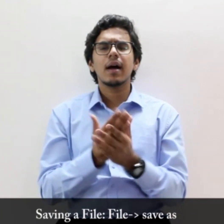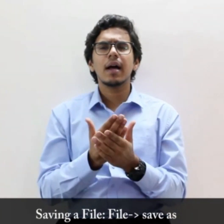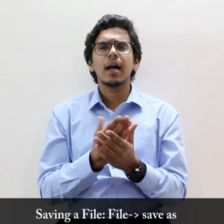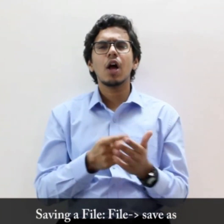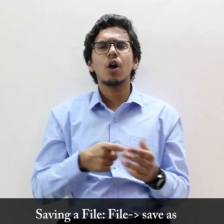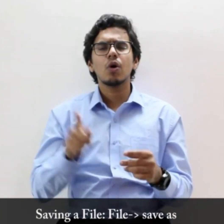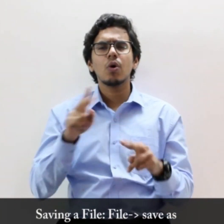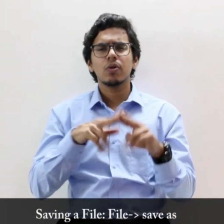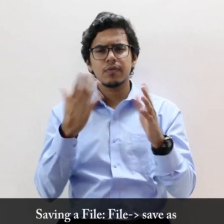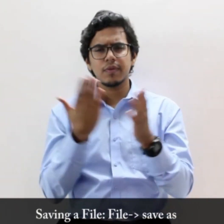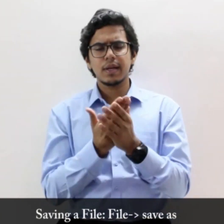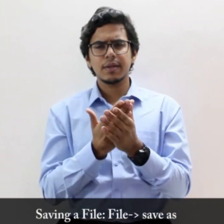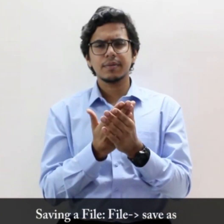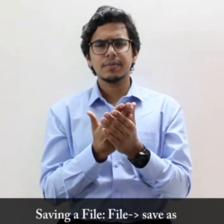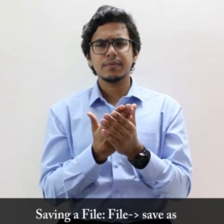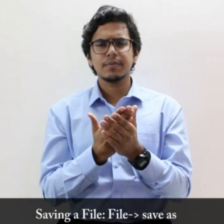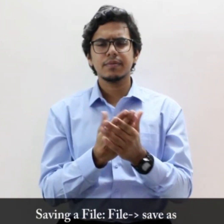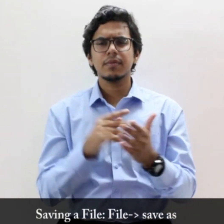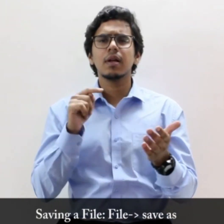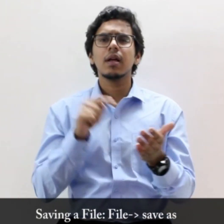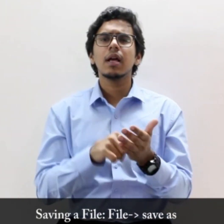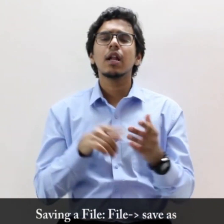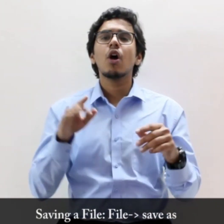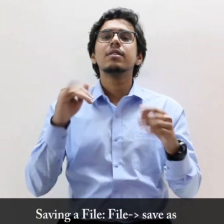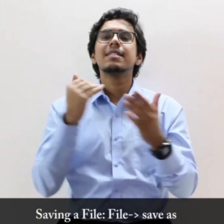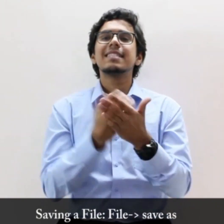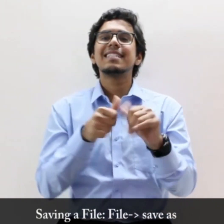Saving a file. File, save as.